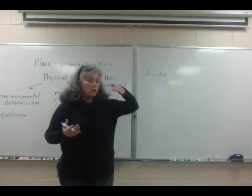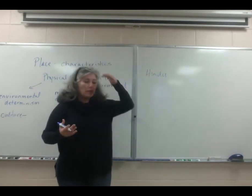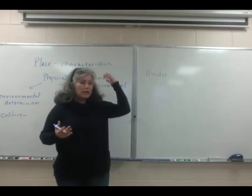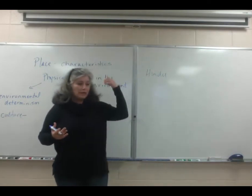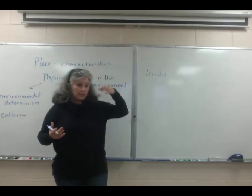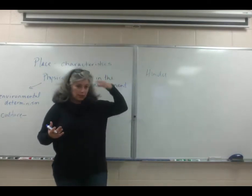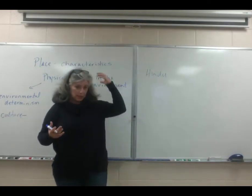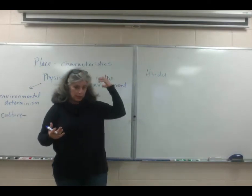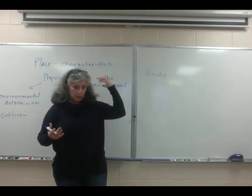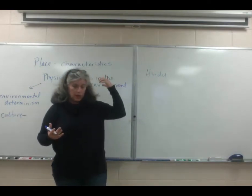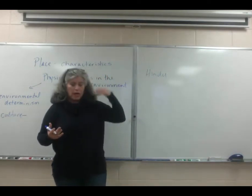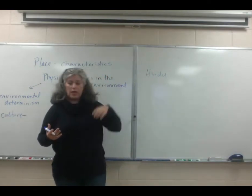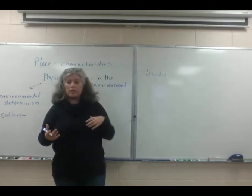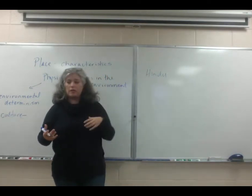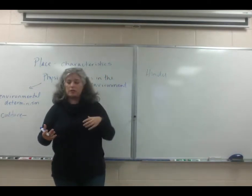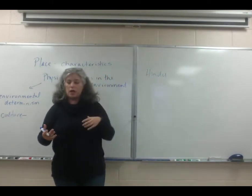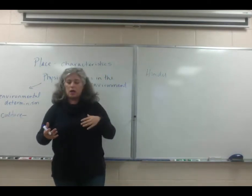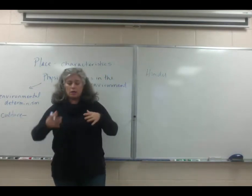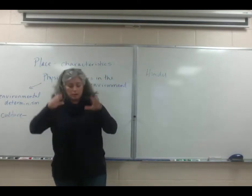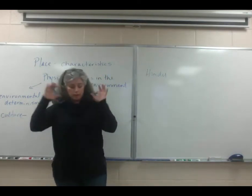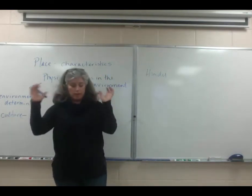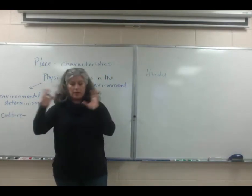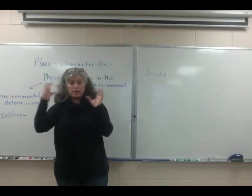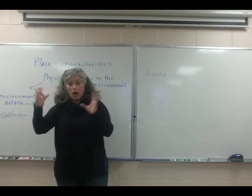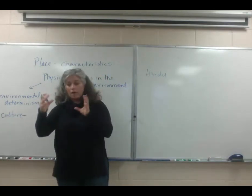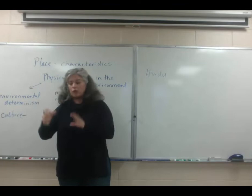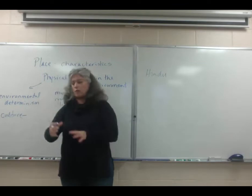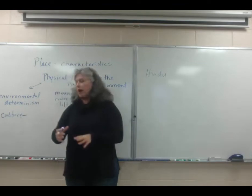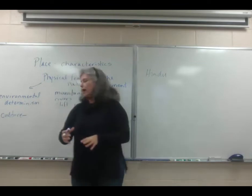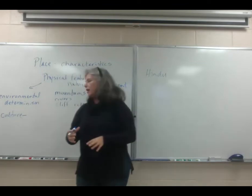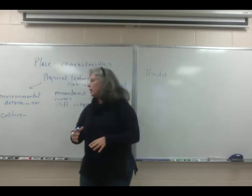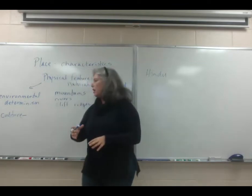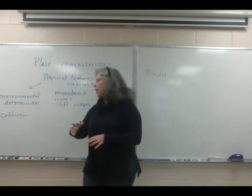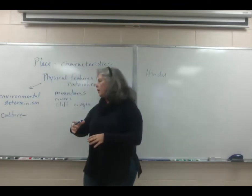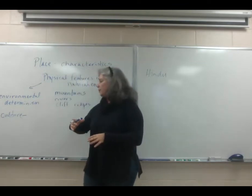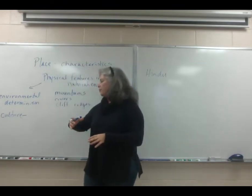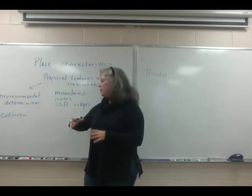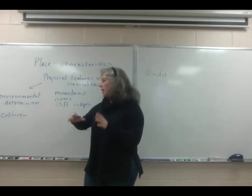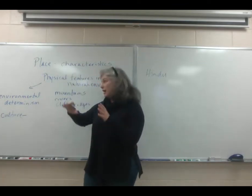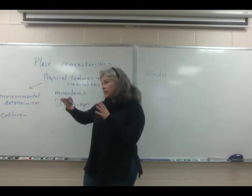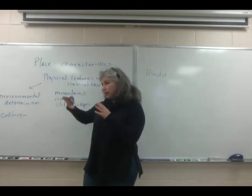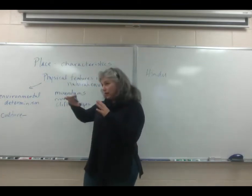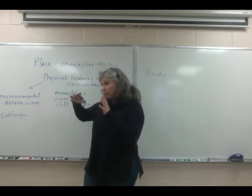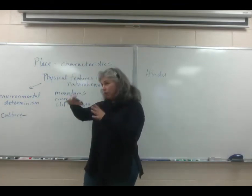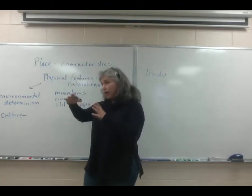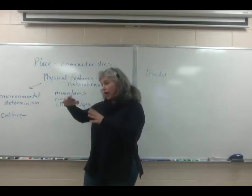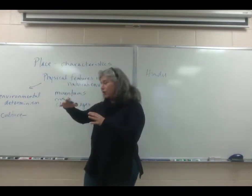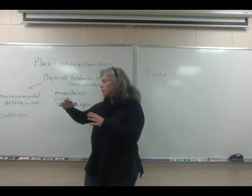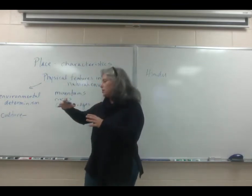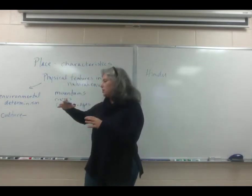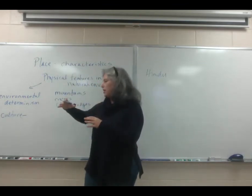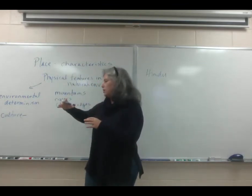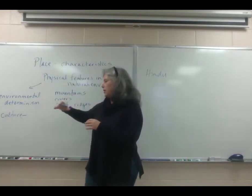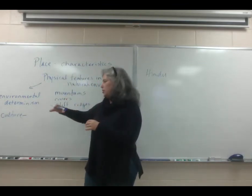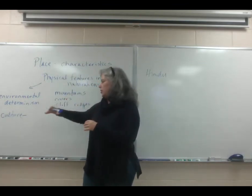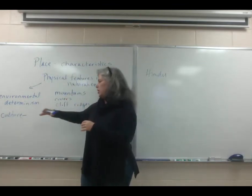belief system is governed by, in Marvin Harris's explanation,